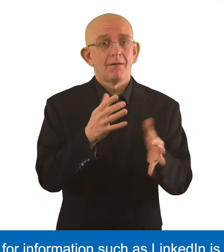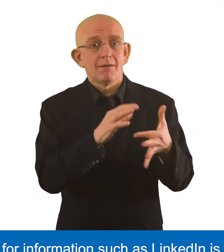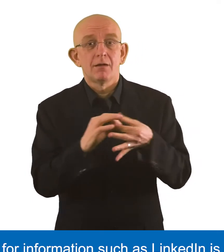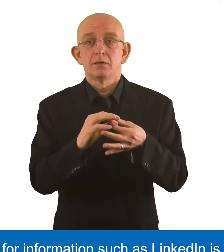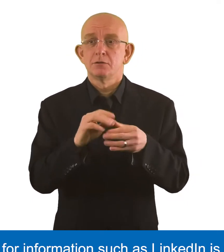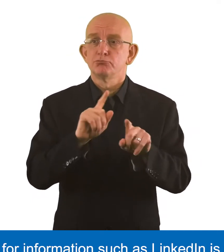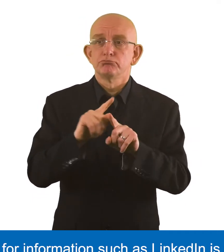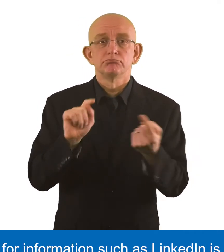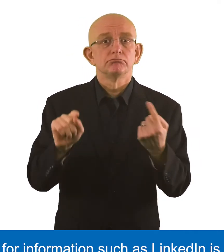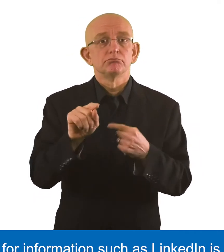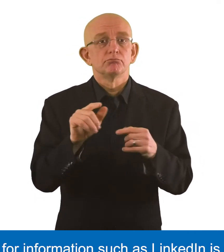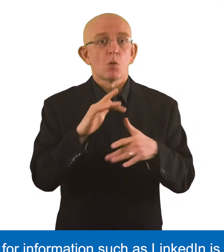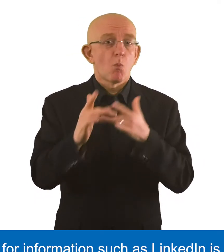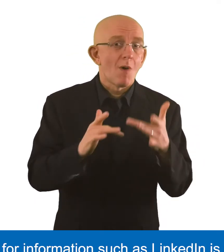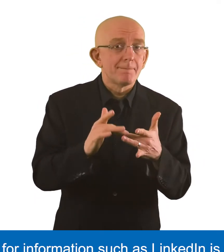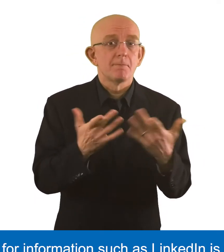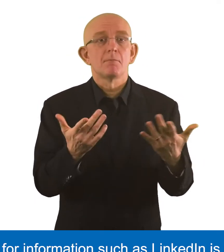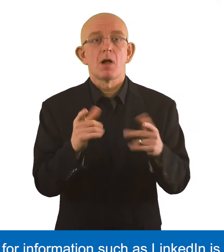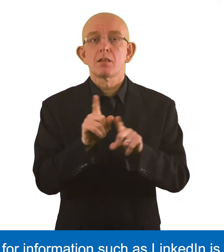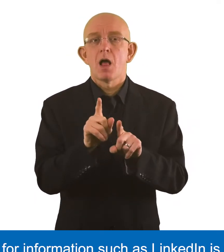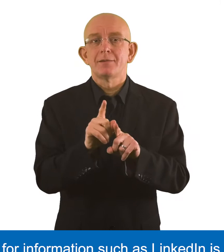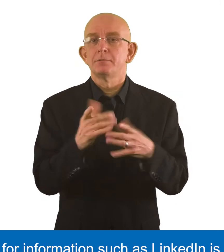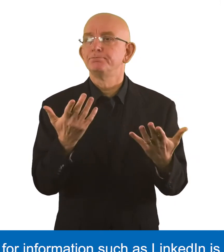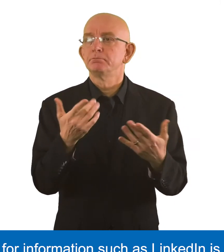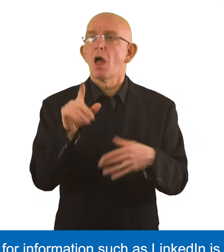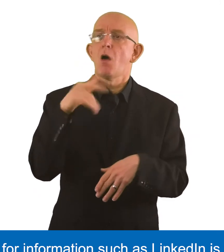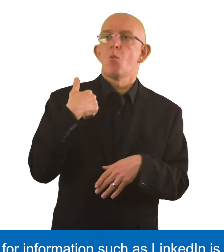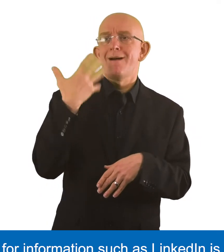Linking to websites for information such as LinkedIn is not acceptable.